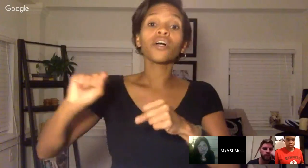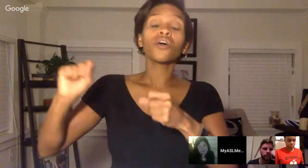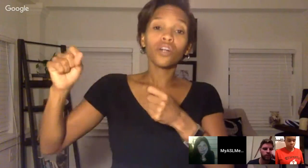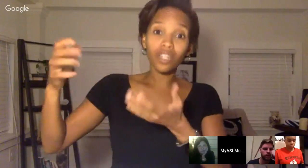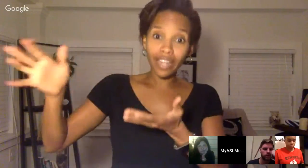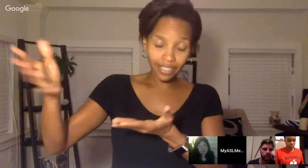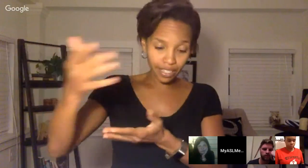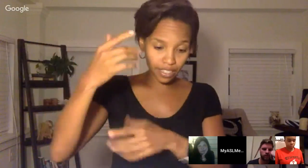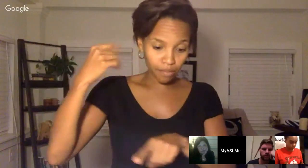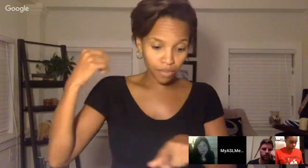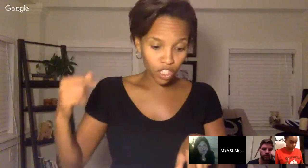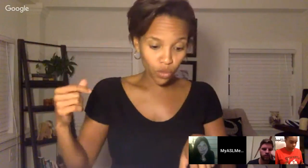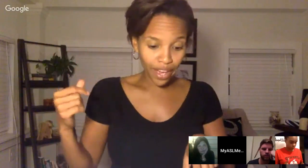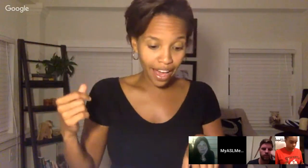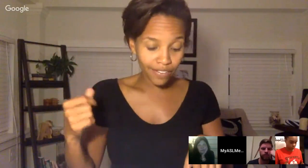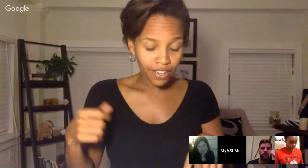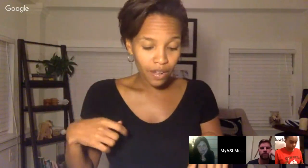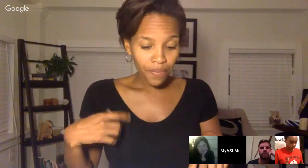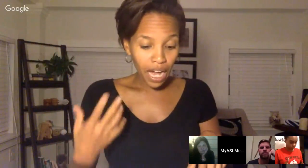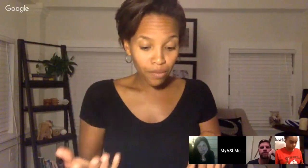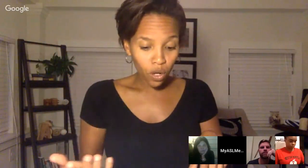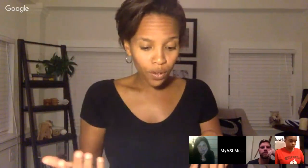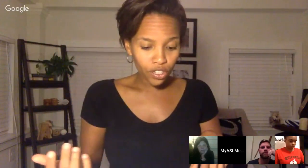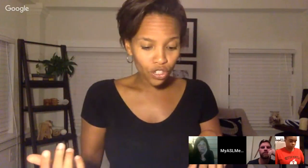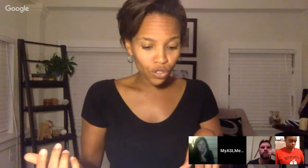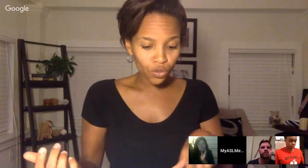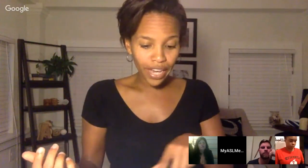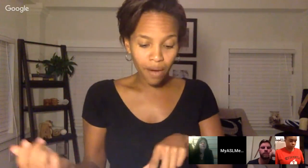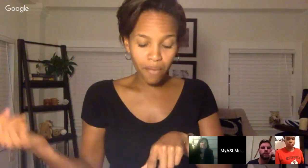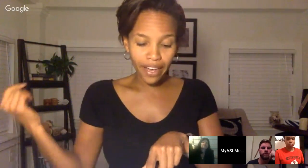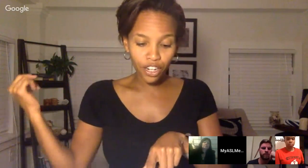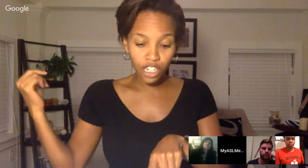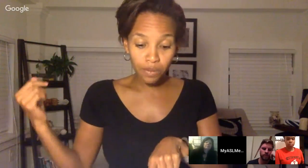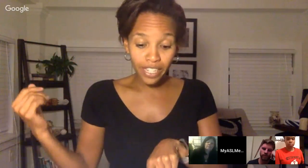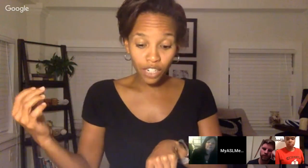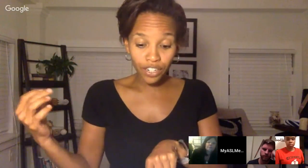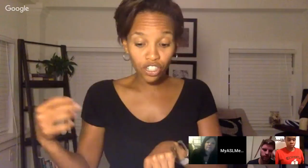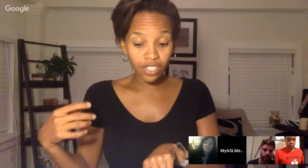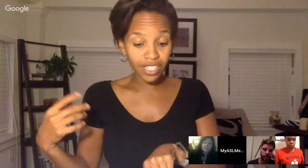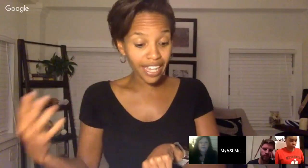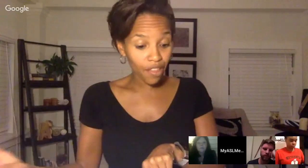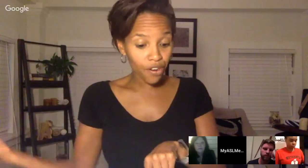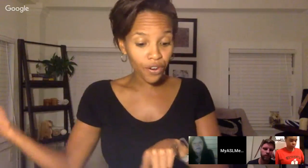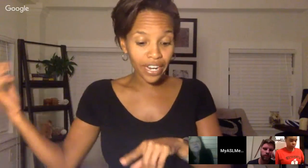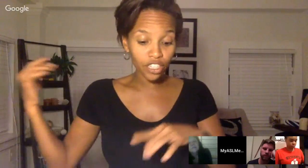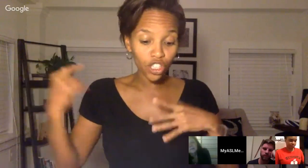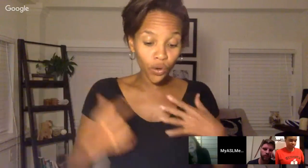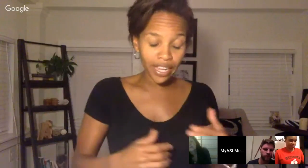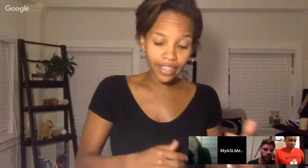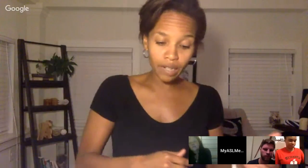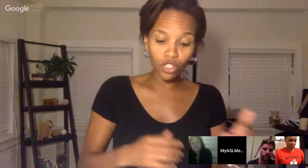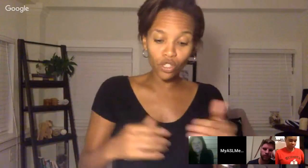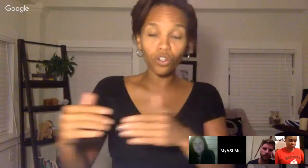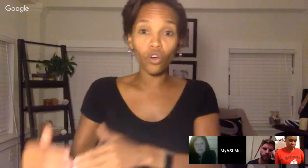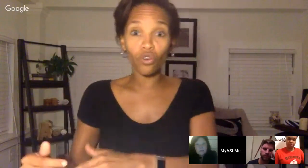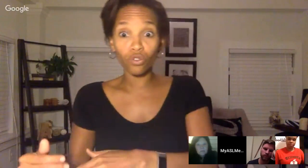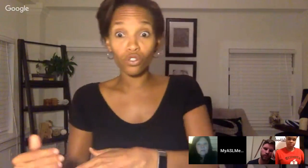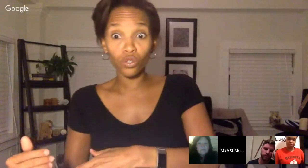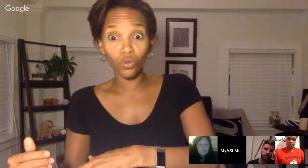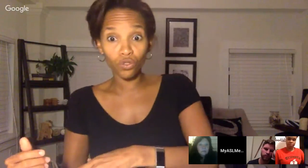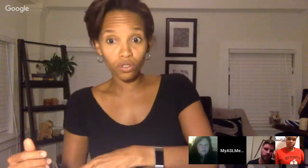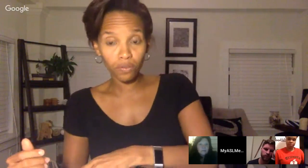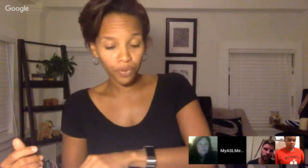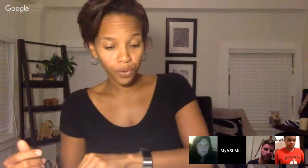actually collecting something. So we have, I'm going to get my Christmas decorations together and donate them to a